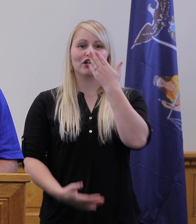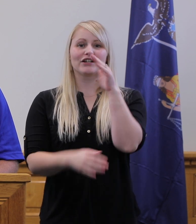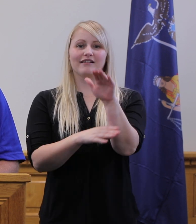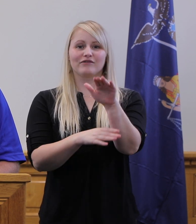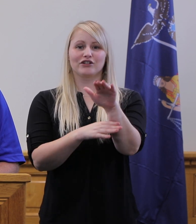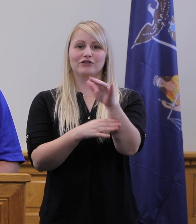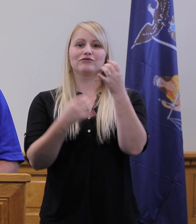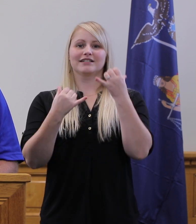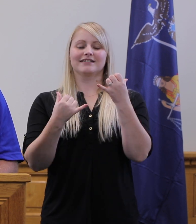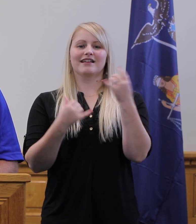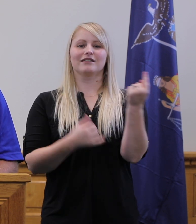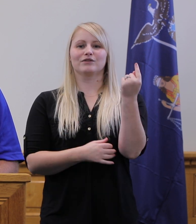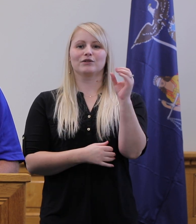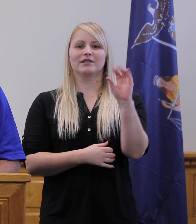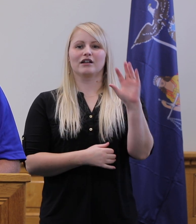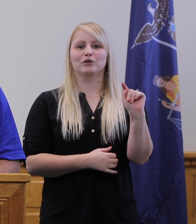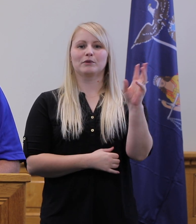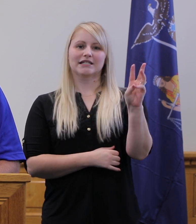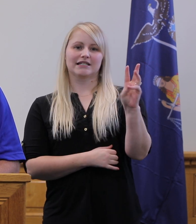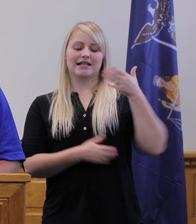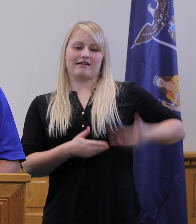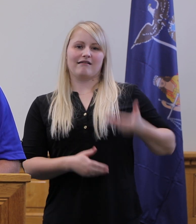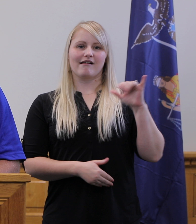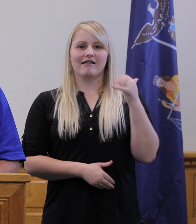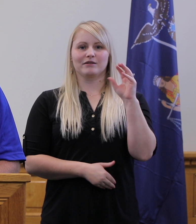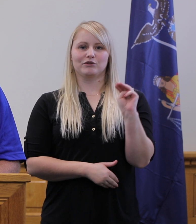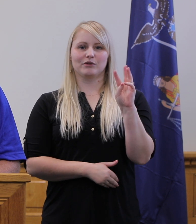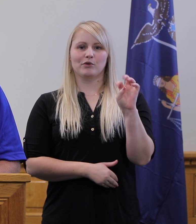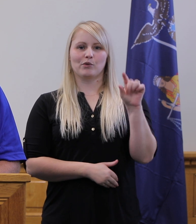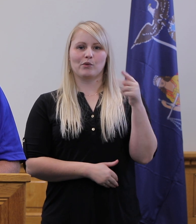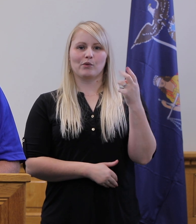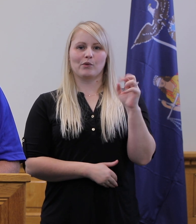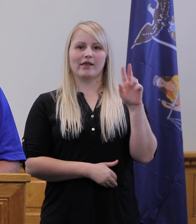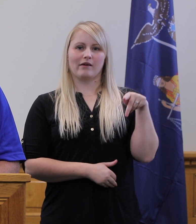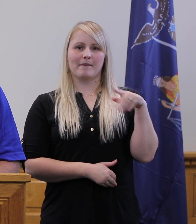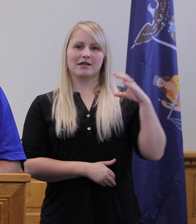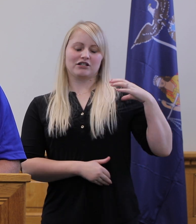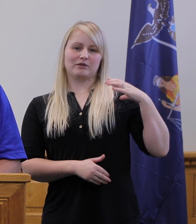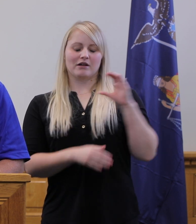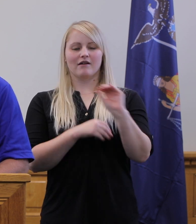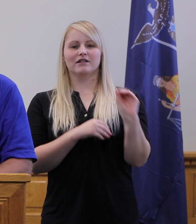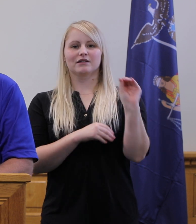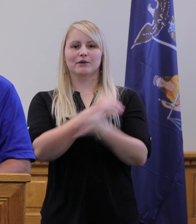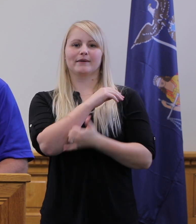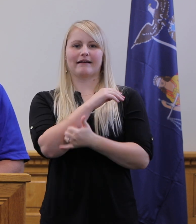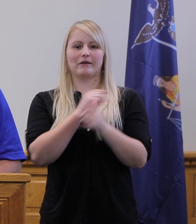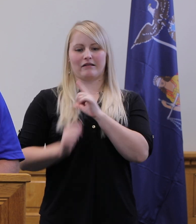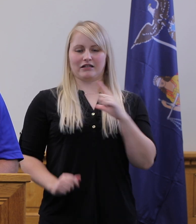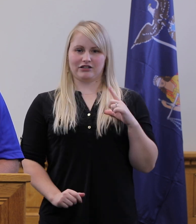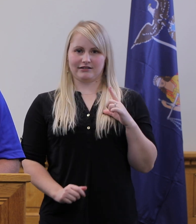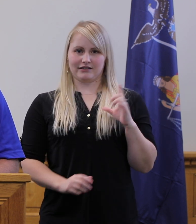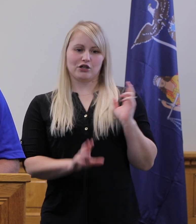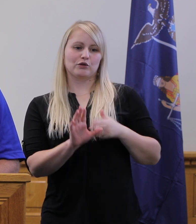Good afternoon. Today is Tuesday, October 6th. I'm Jim Weatherup, Chairman of the Oswego County Legislature. Joining me again today